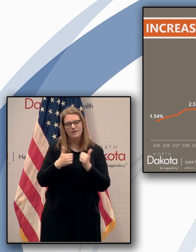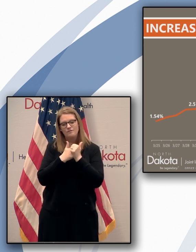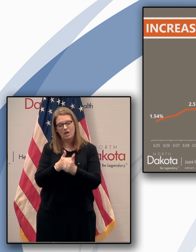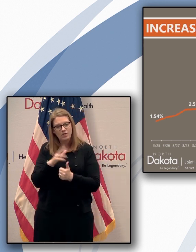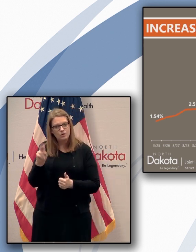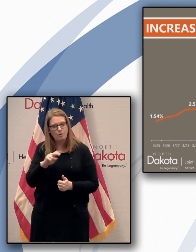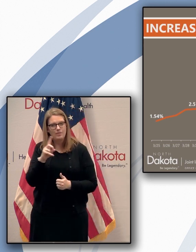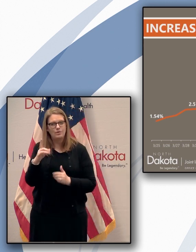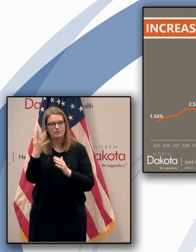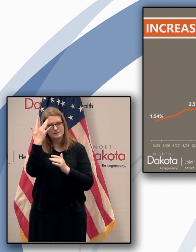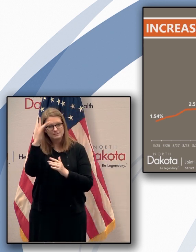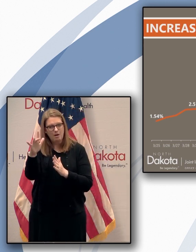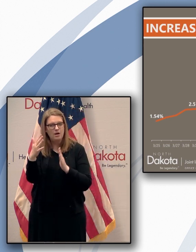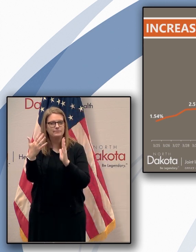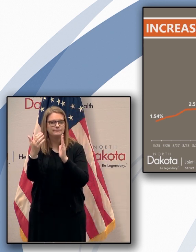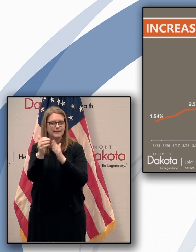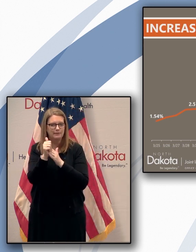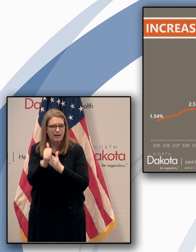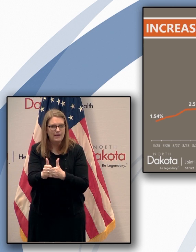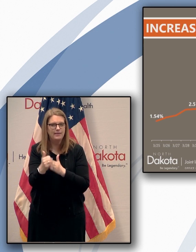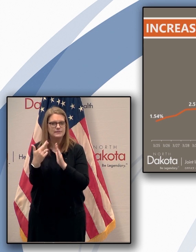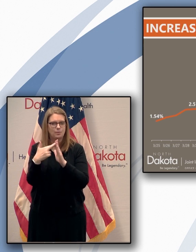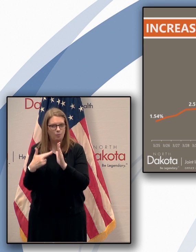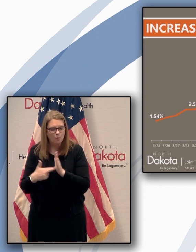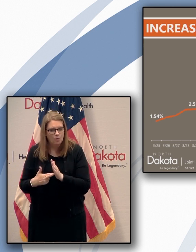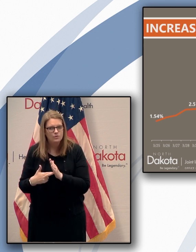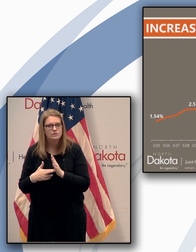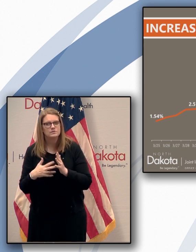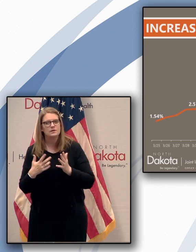Dakota SMART guidelines. The reason why we had